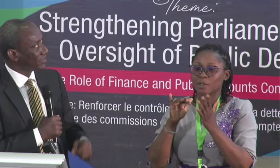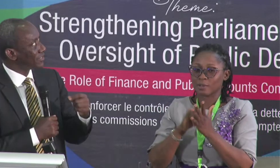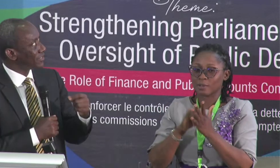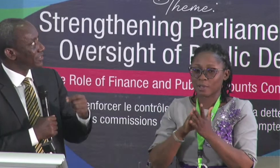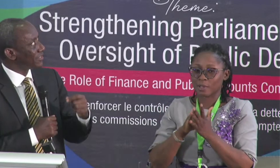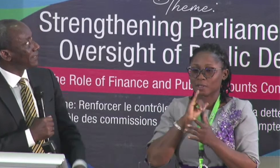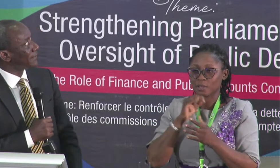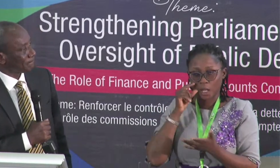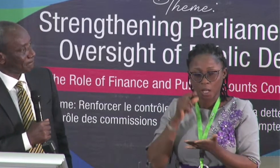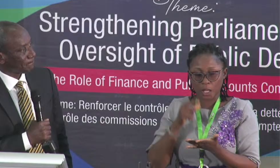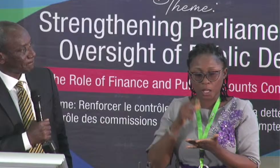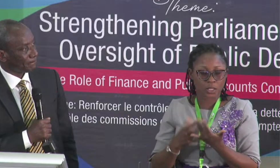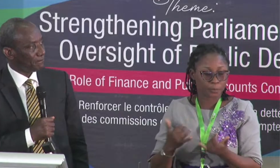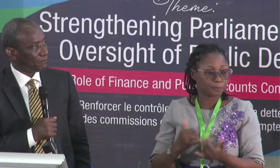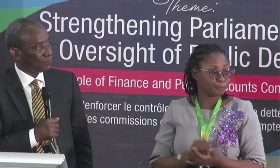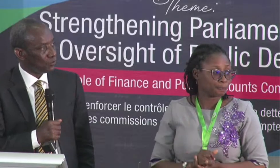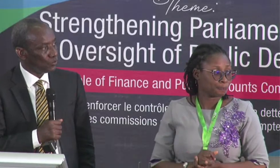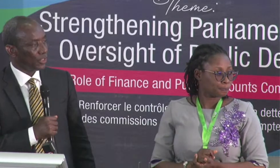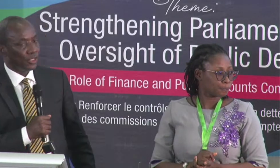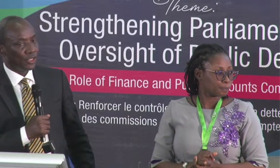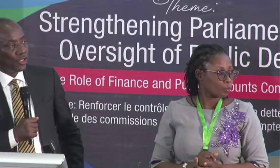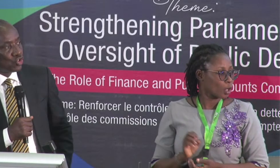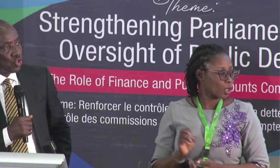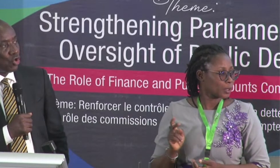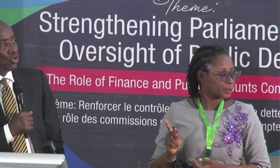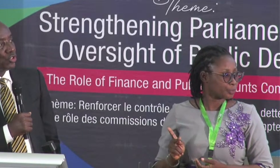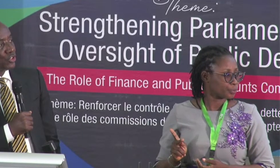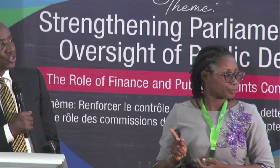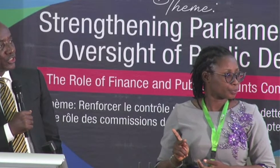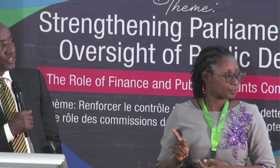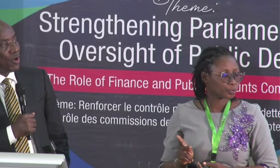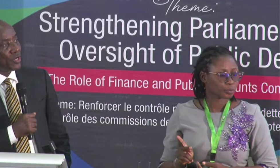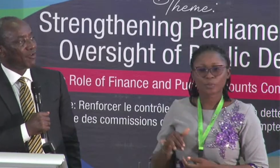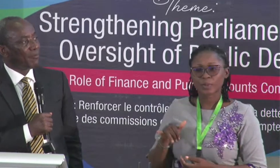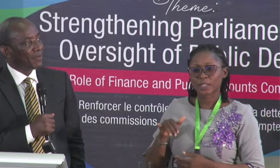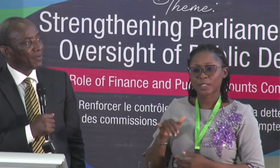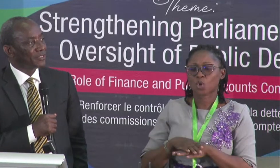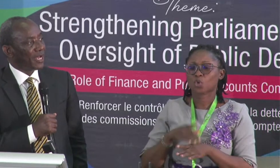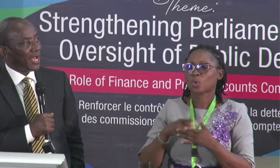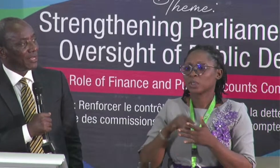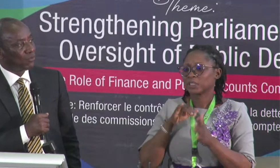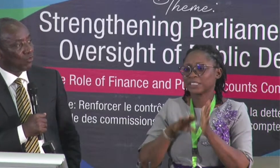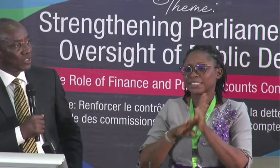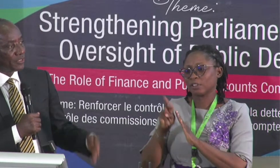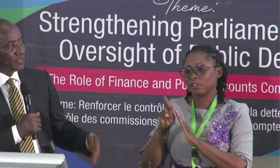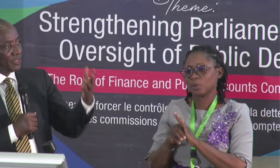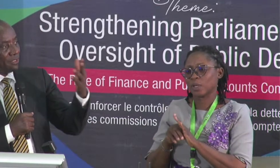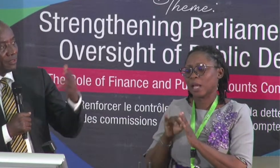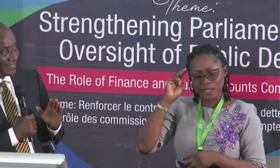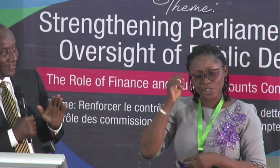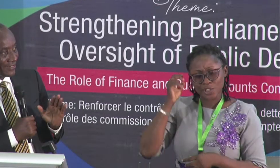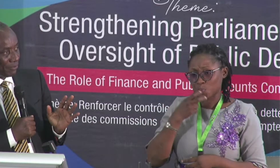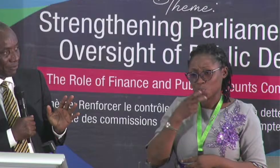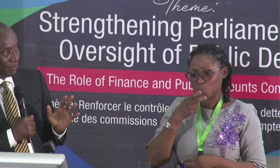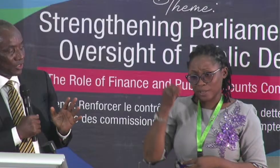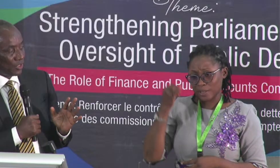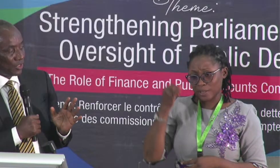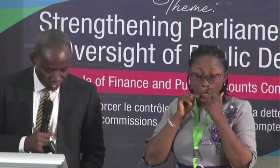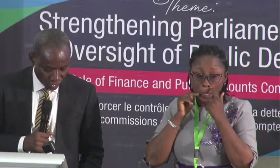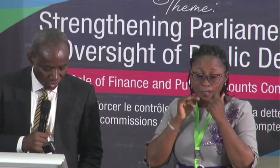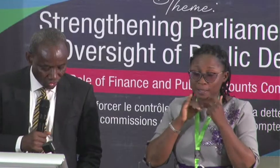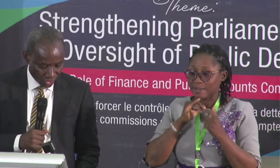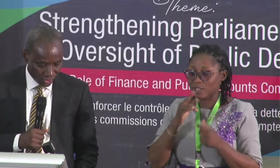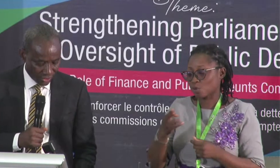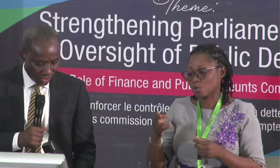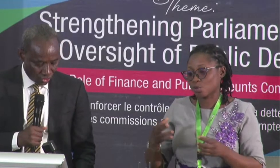be, next slide. Okay. So still on what is development, I quoted my sample,